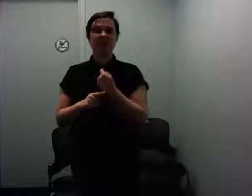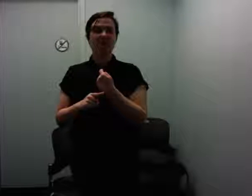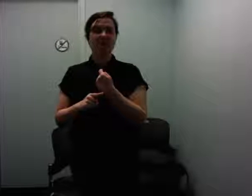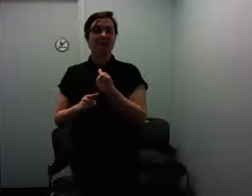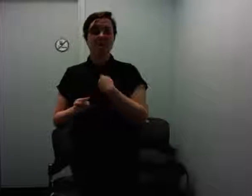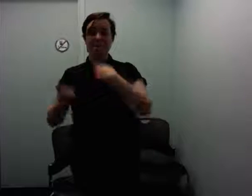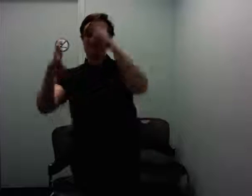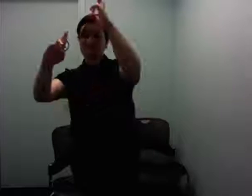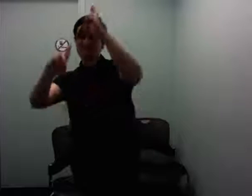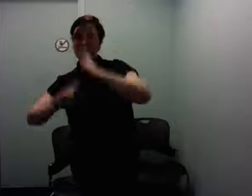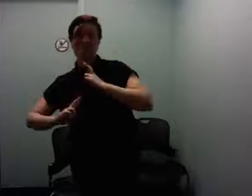men.